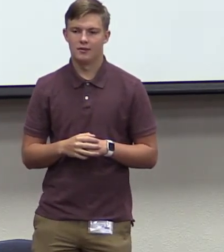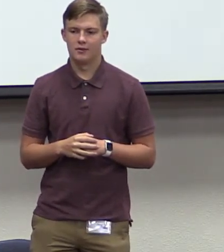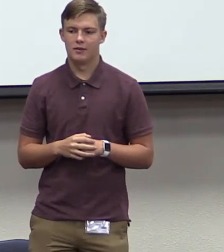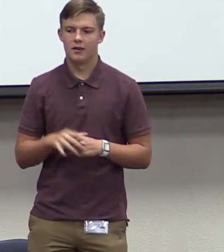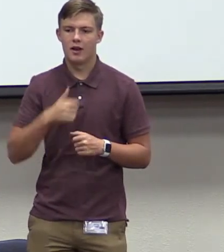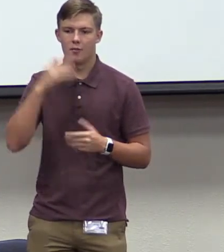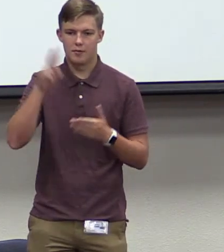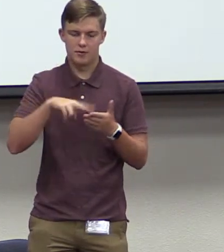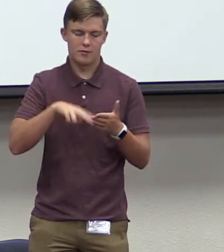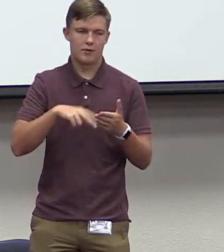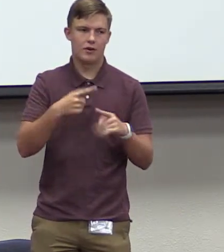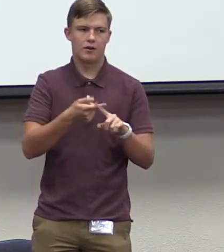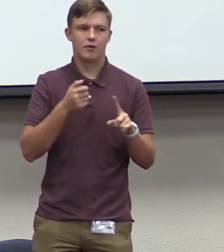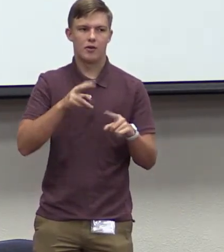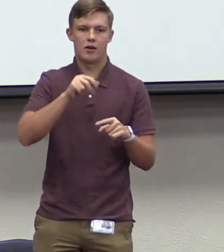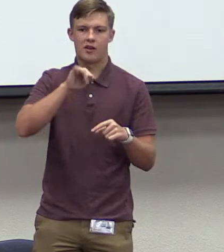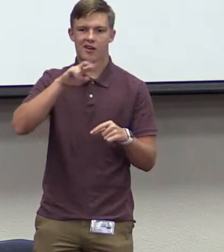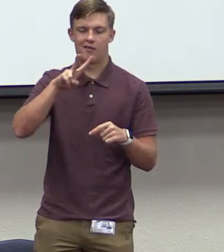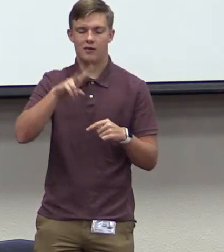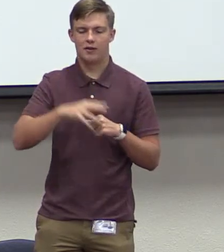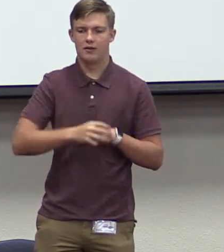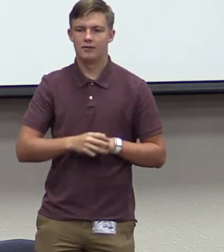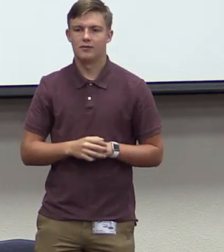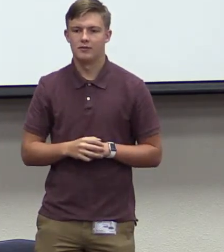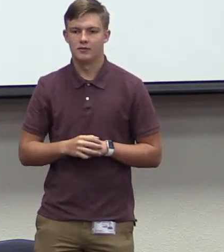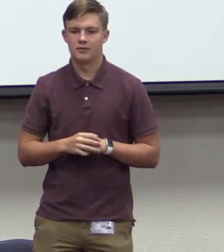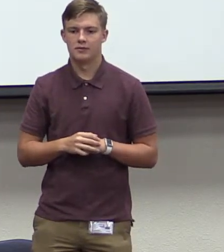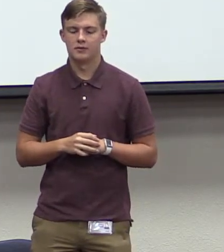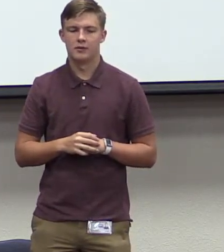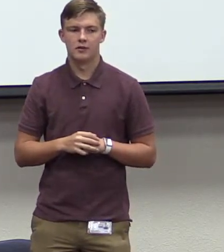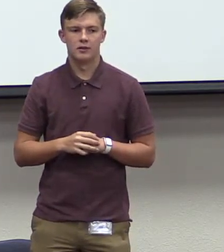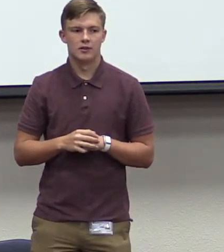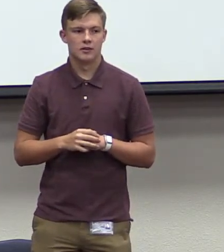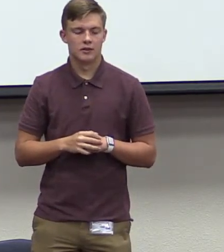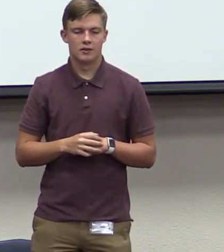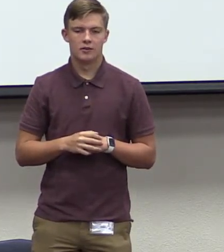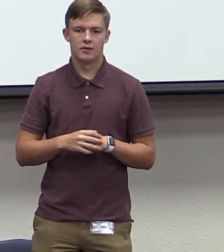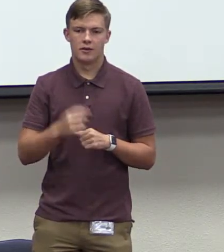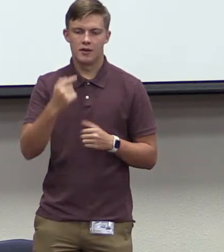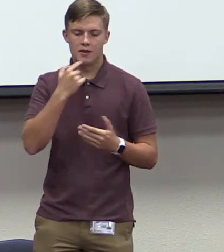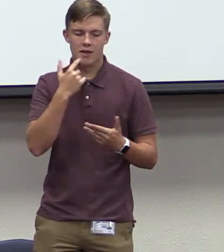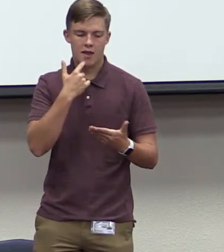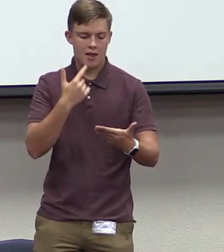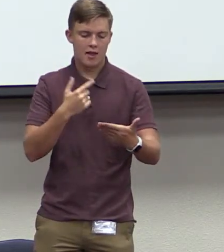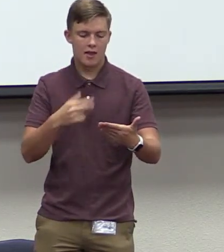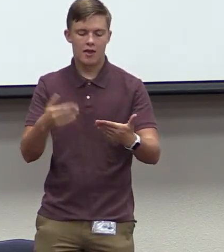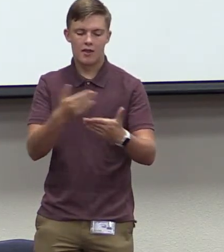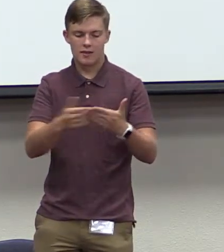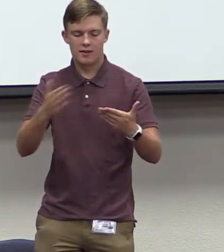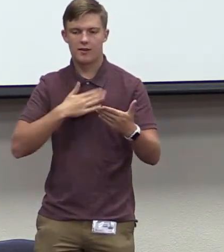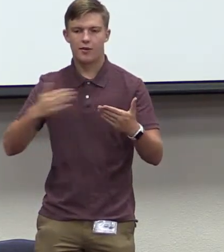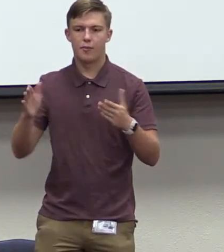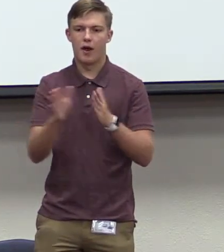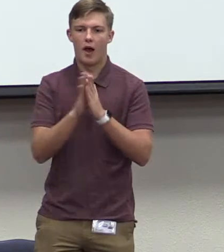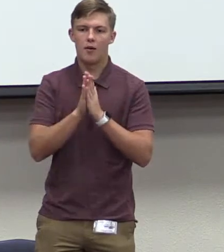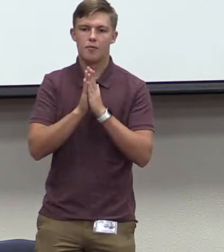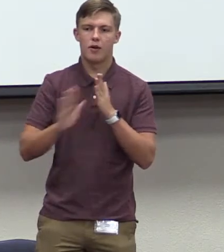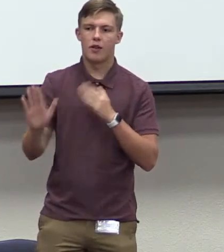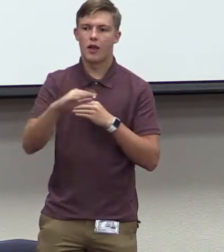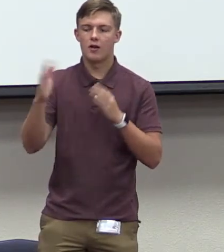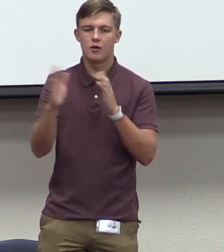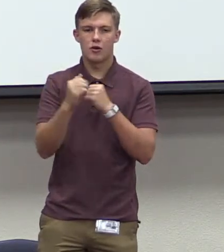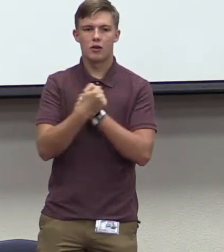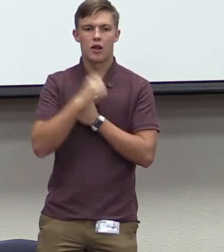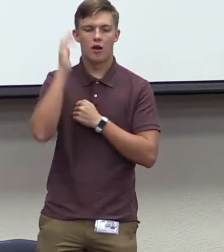I'll be reading from the NIV translation. And it reads, "And this is my prayer, that your love may